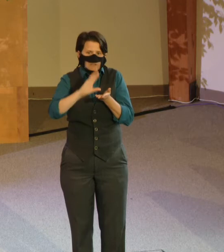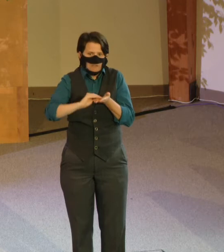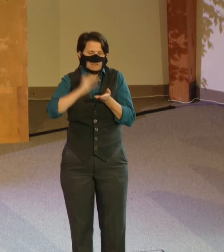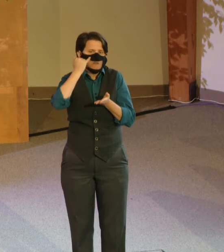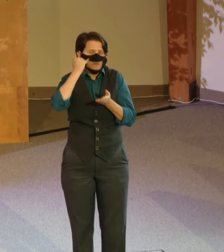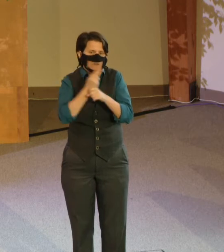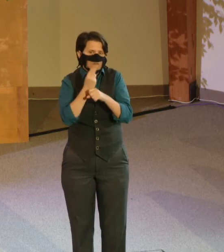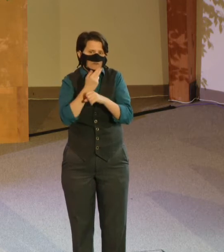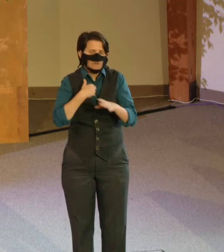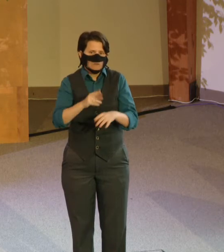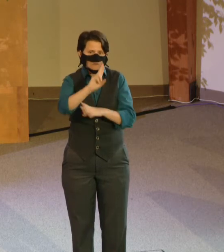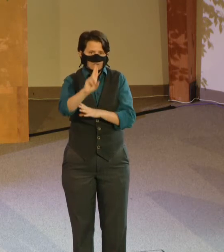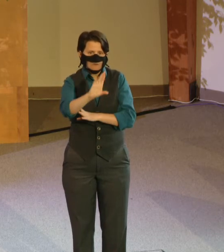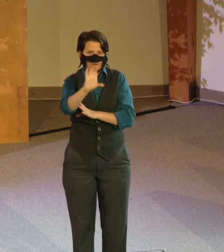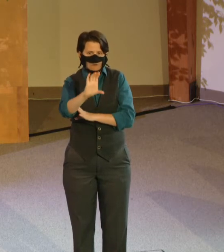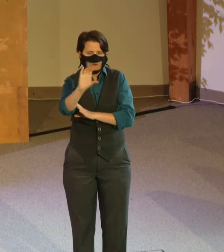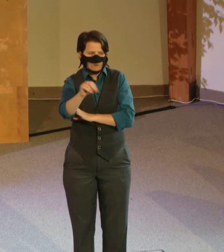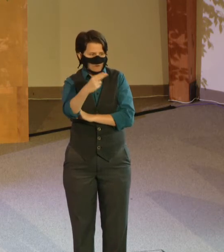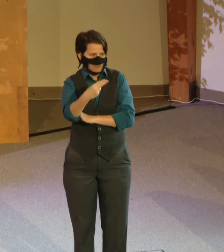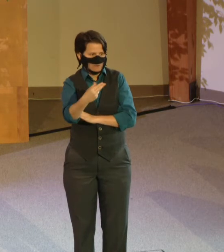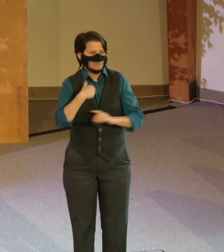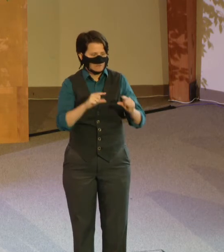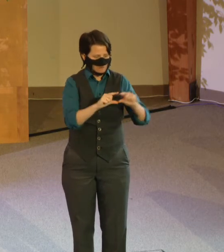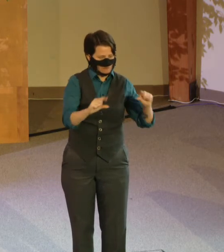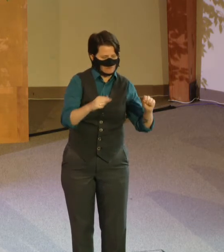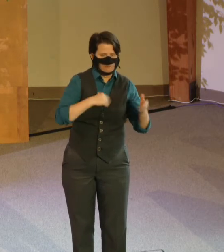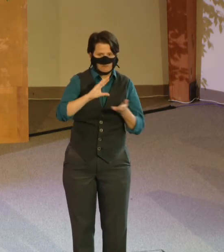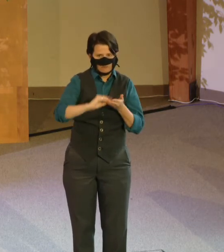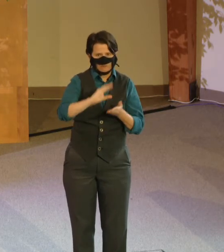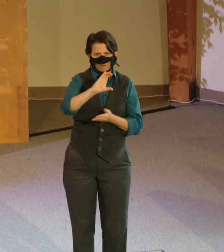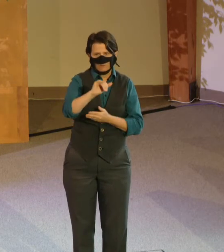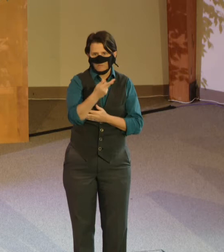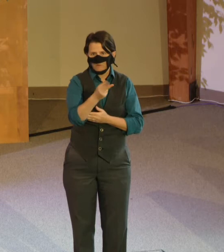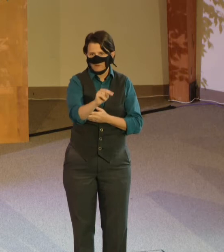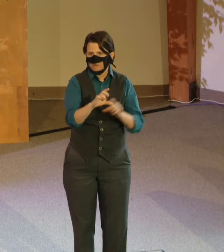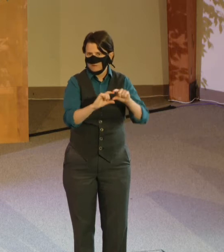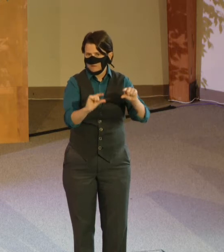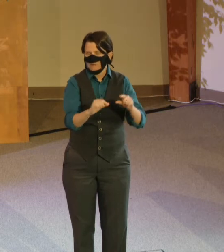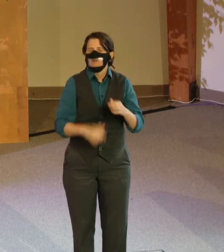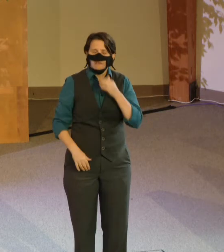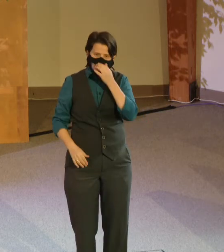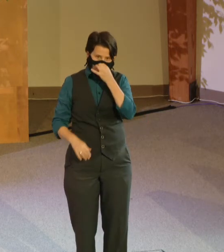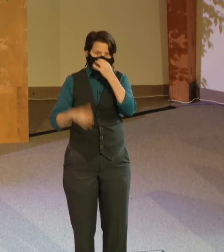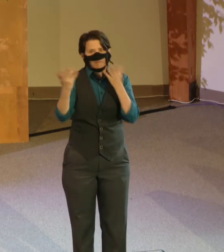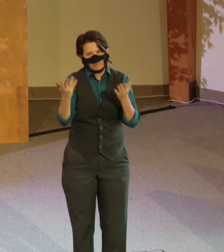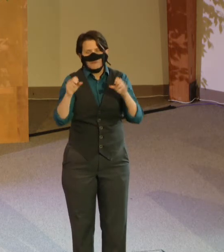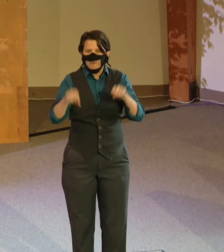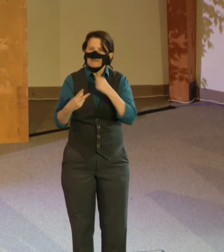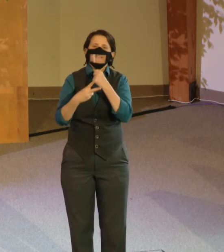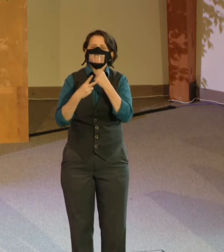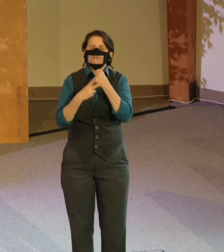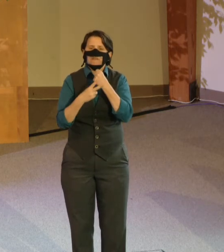word UCOH, and you'll get a 15% discount. So I just have to tell you that I'm a